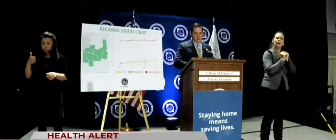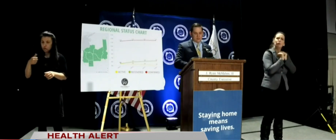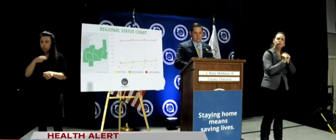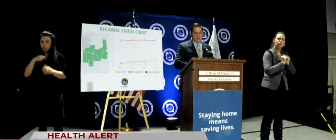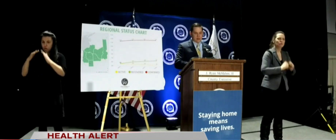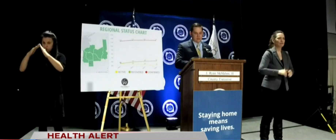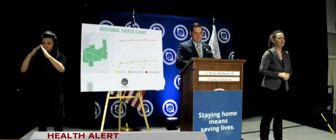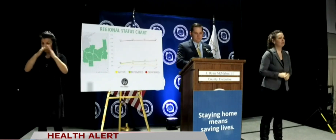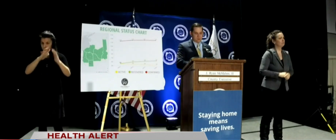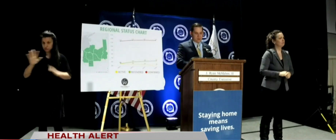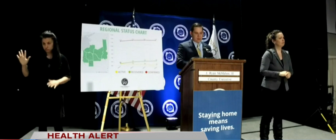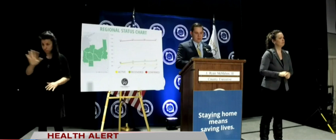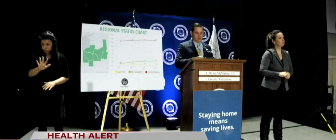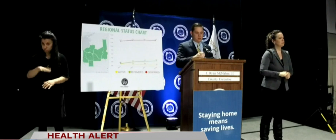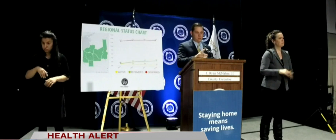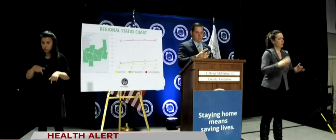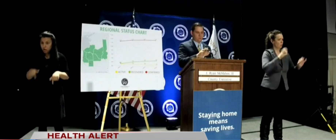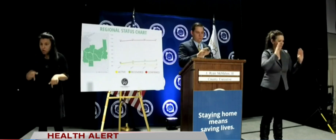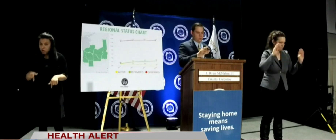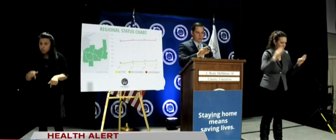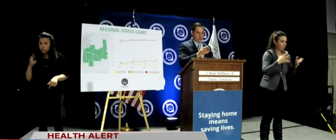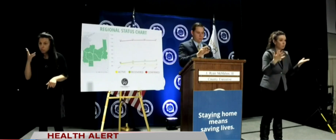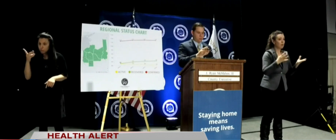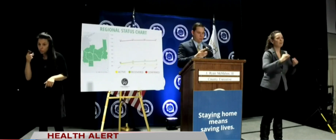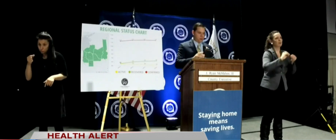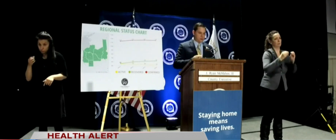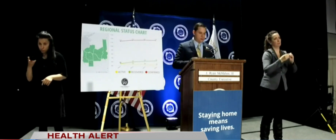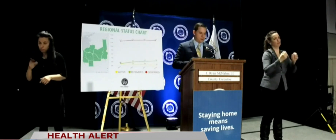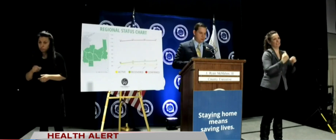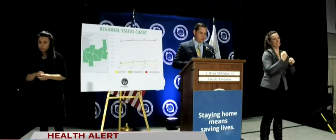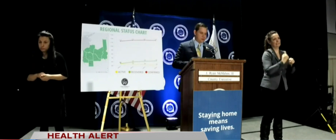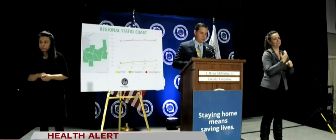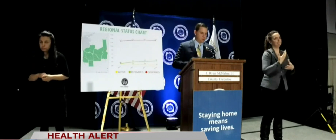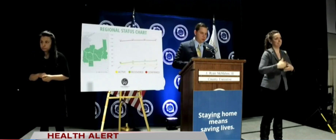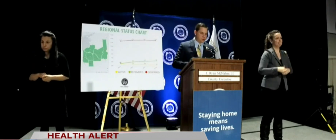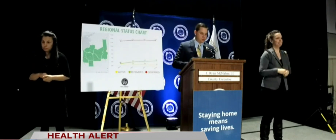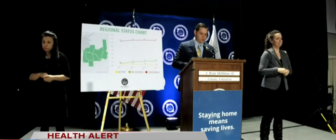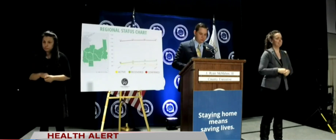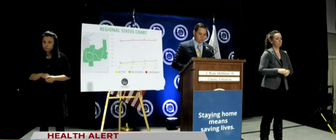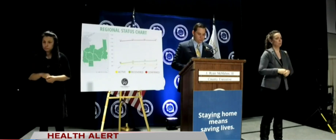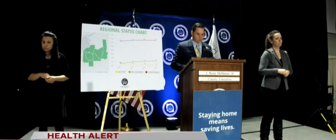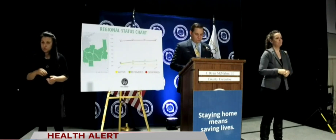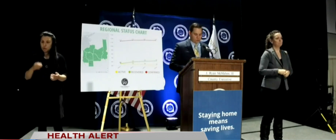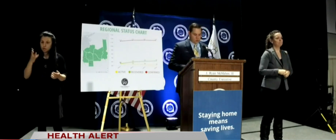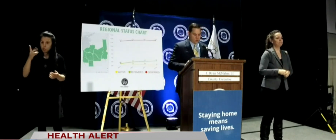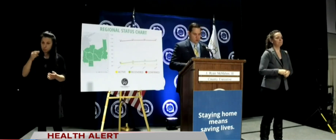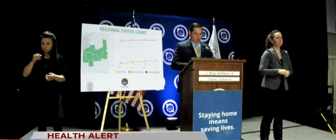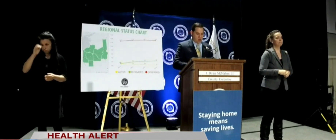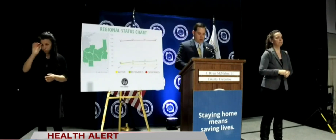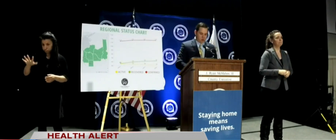Let's get into some data, and then we'll hit on a couple points, and then we can take some questions.